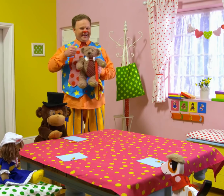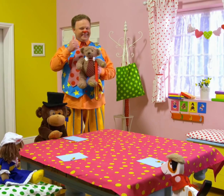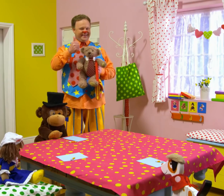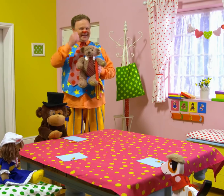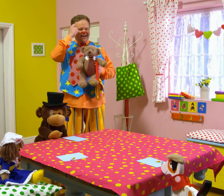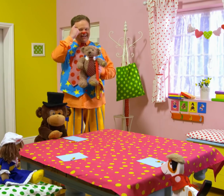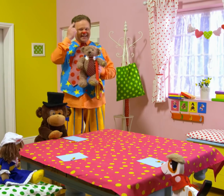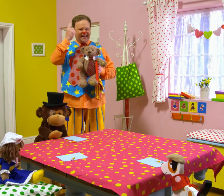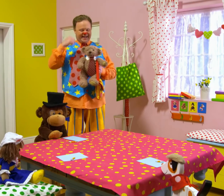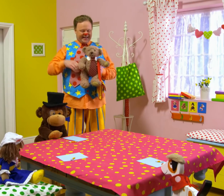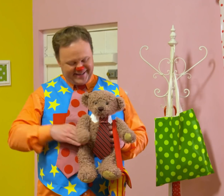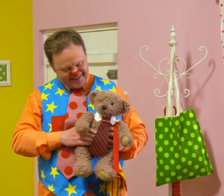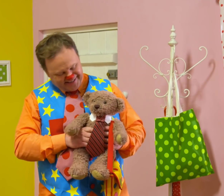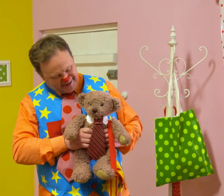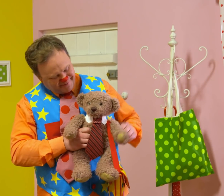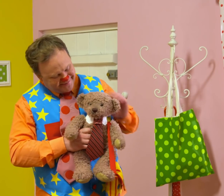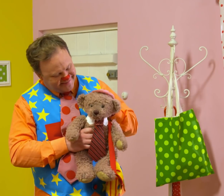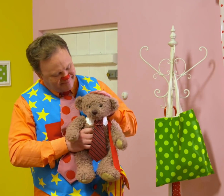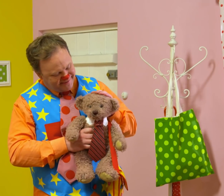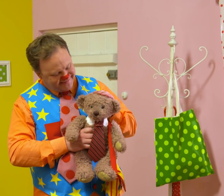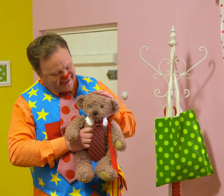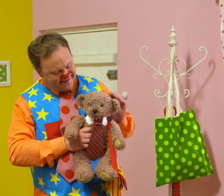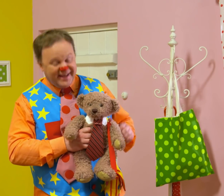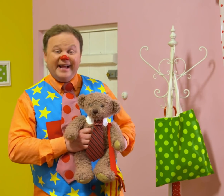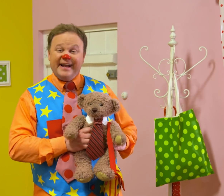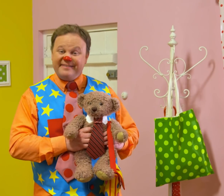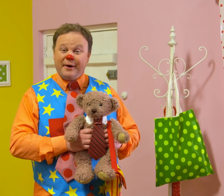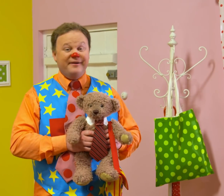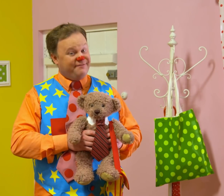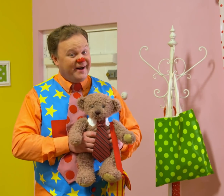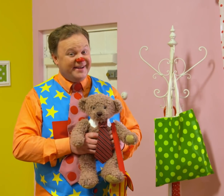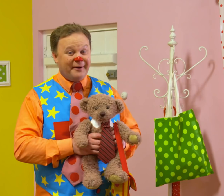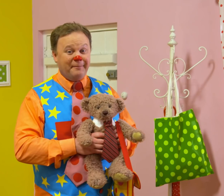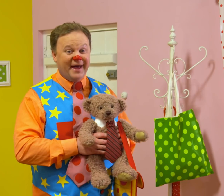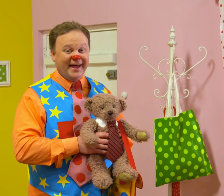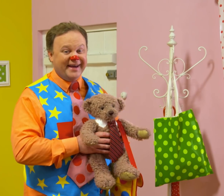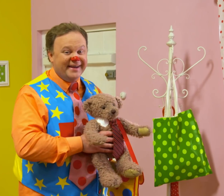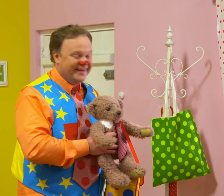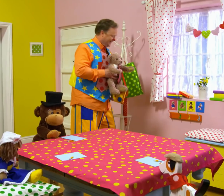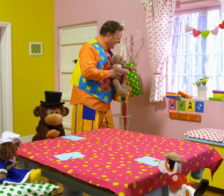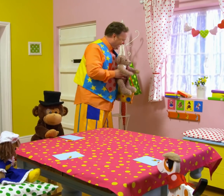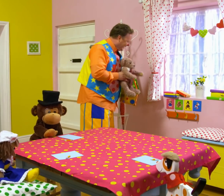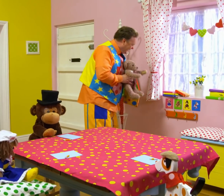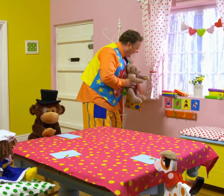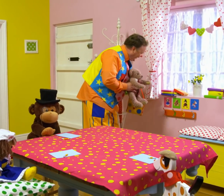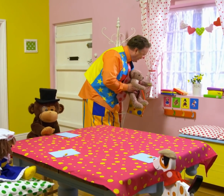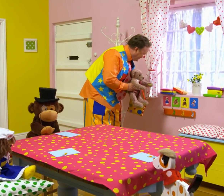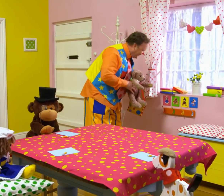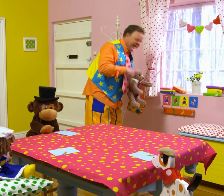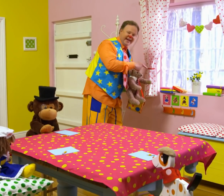Yes, good idea. Come on, Tumble Ted. Let's go and find your peg. Oh,